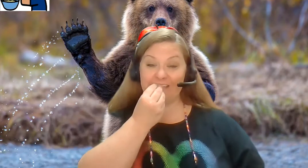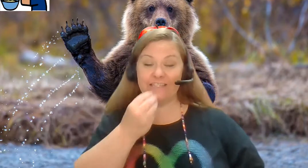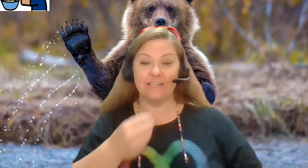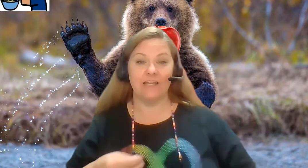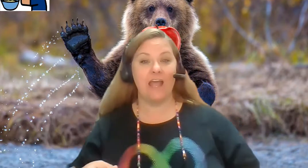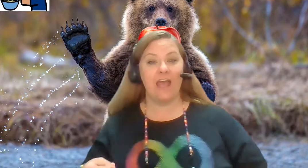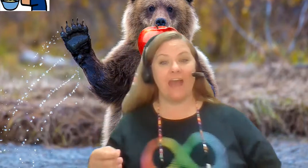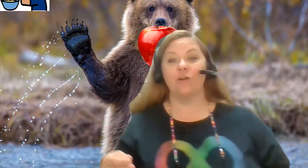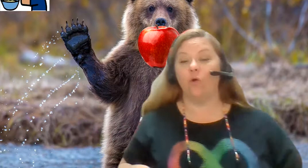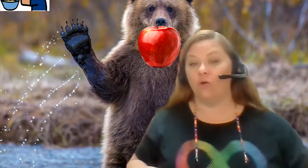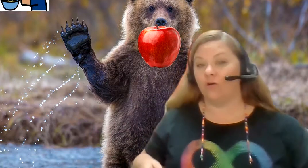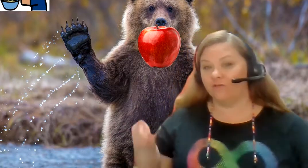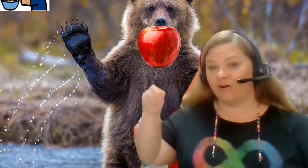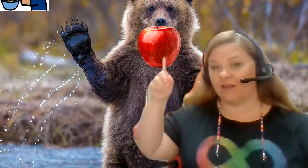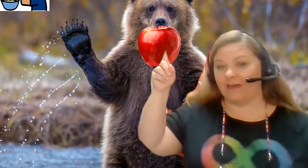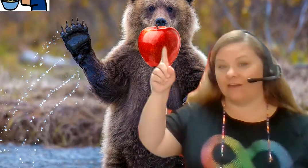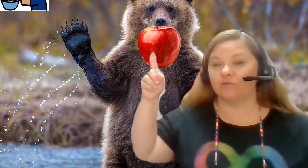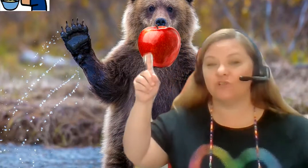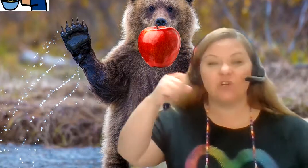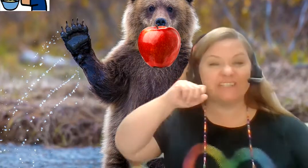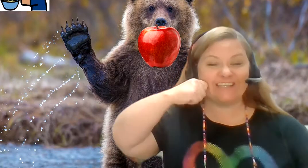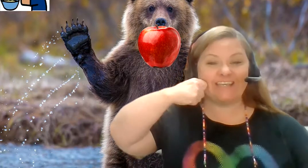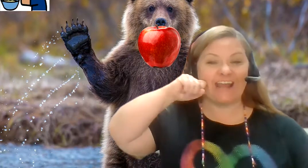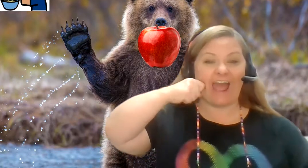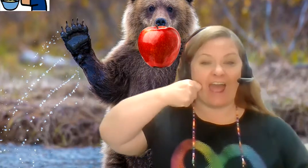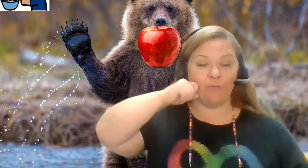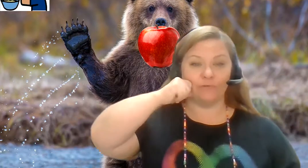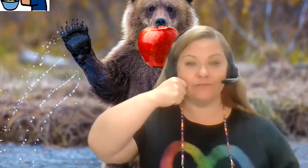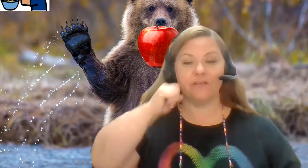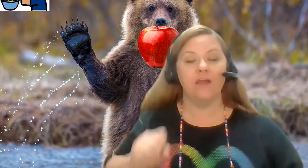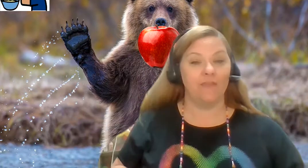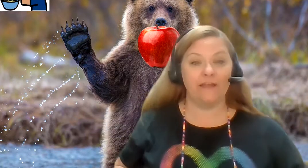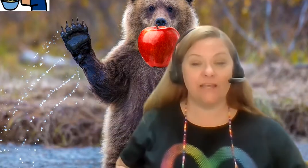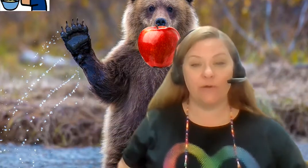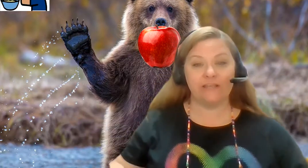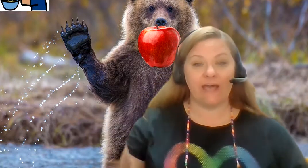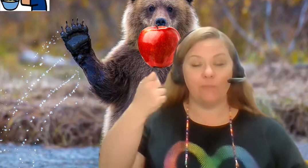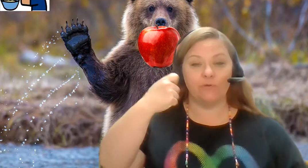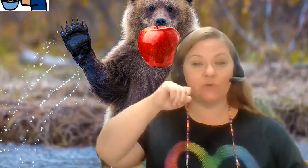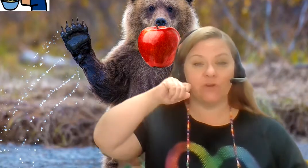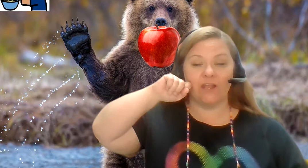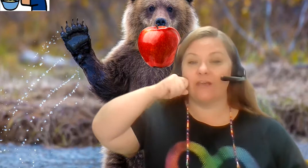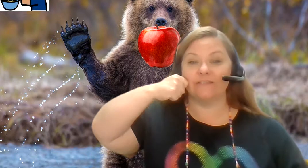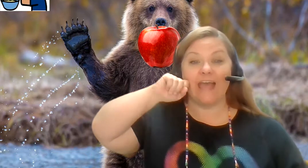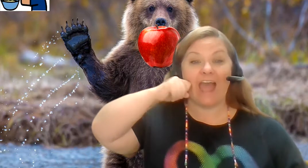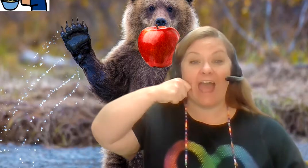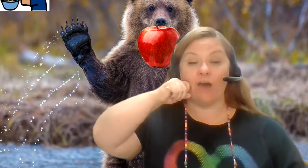eat. And all of our animals are going to eat apples. And that's how we say apples with our hands.